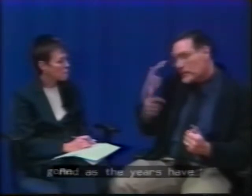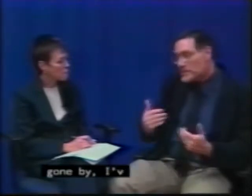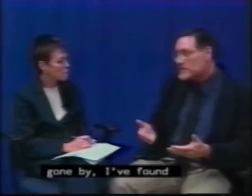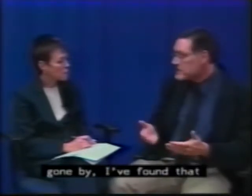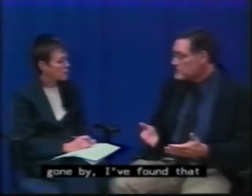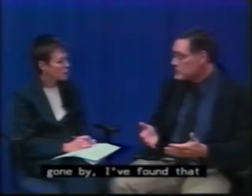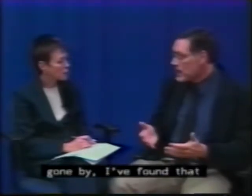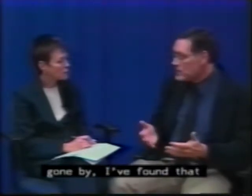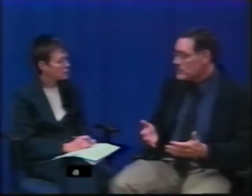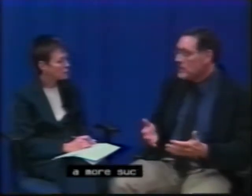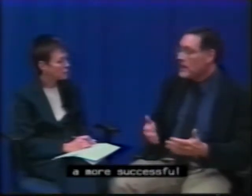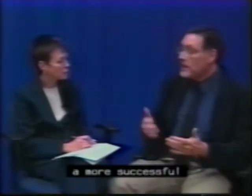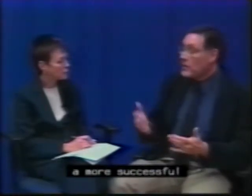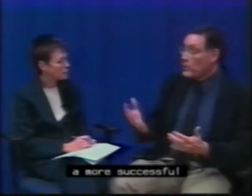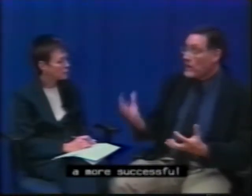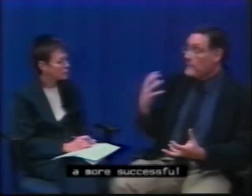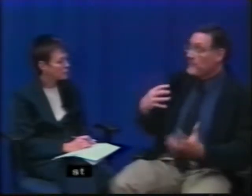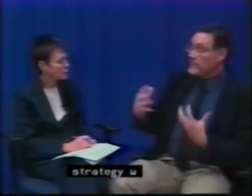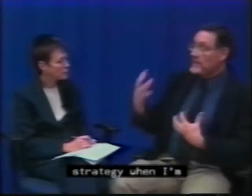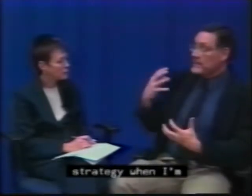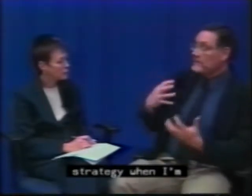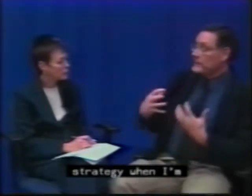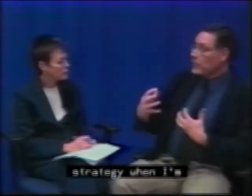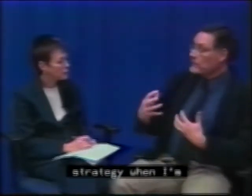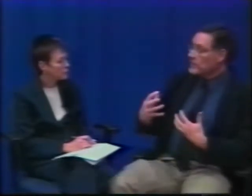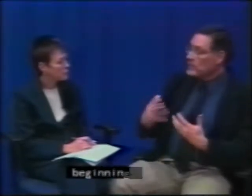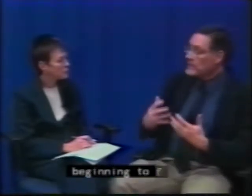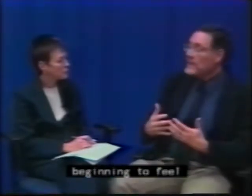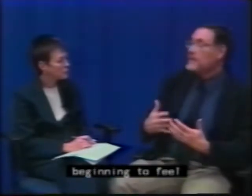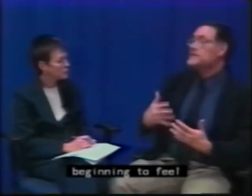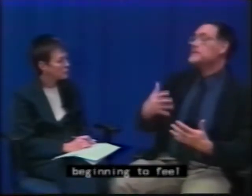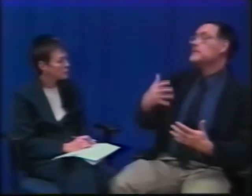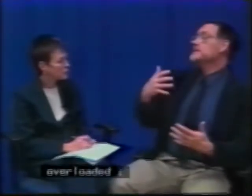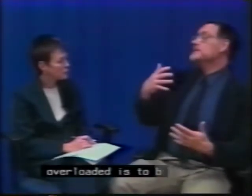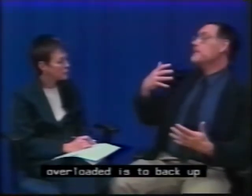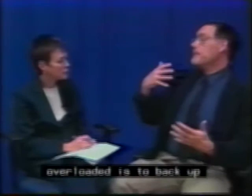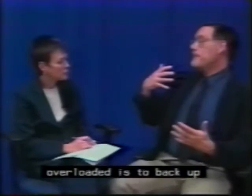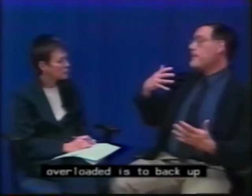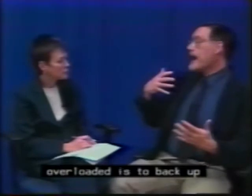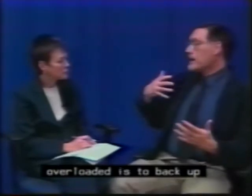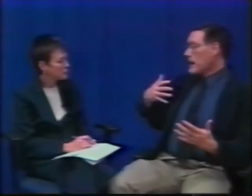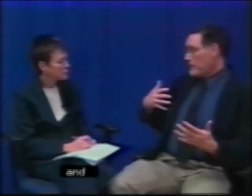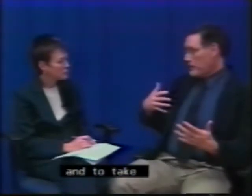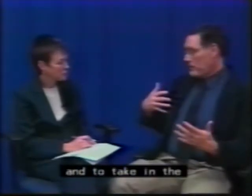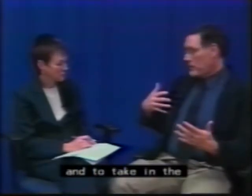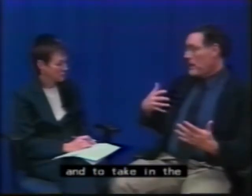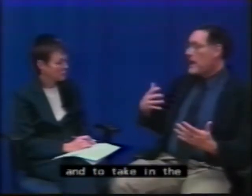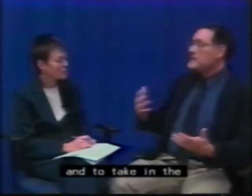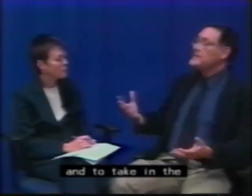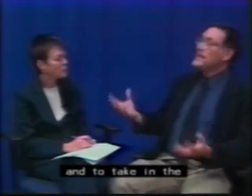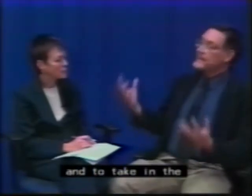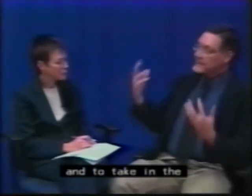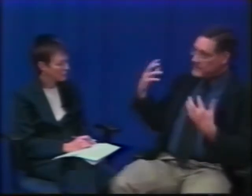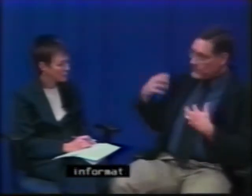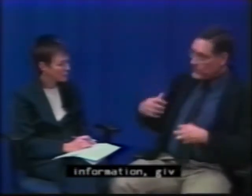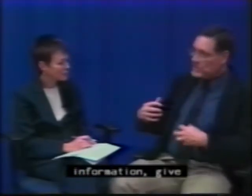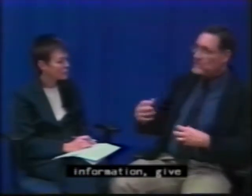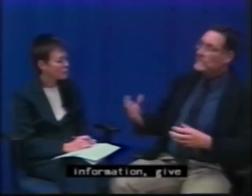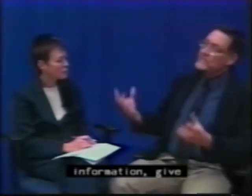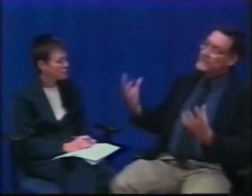more successful strategy when I'm beginning to feel overloaded is to back up and to take in the information, give myself